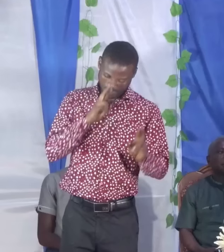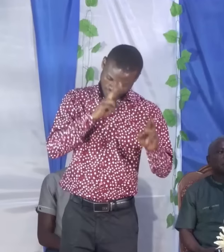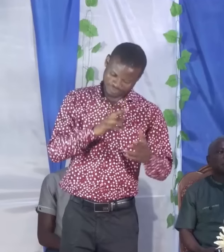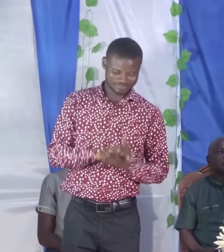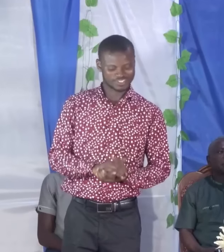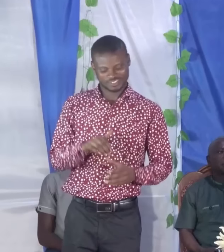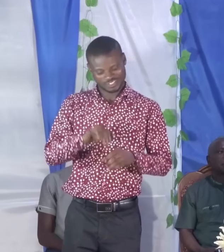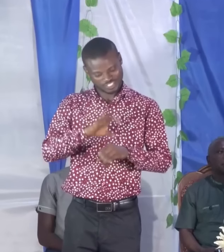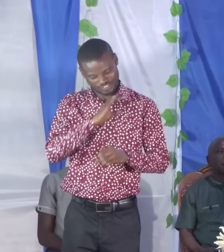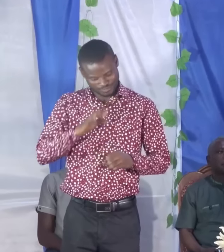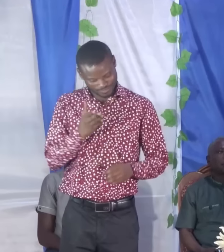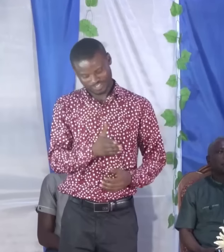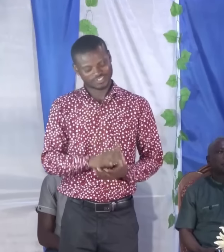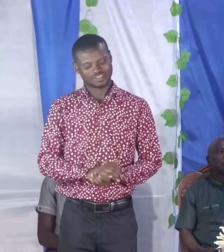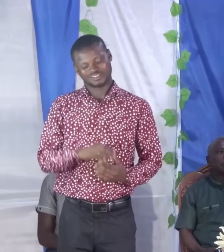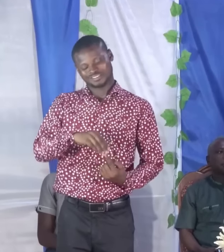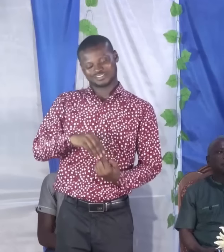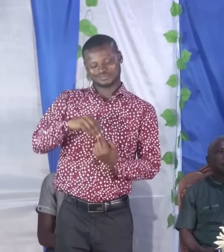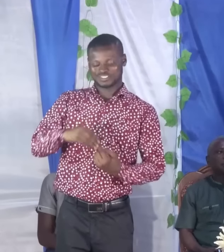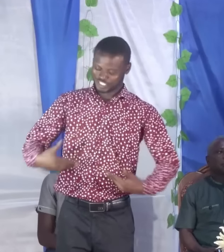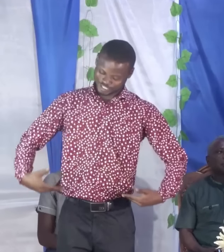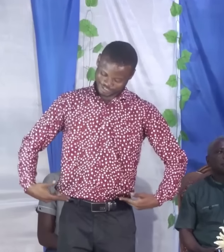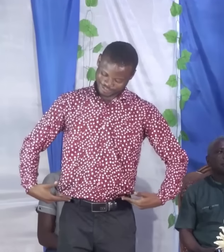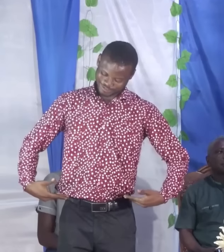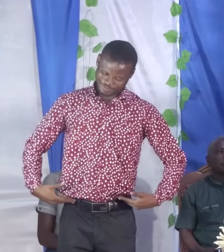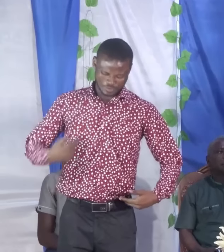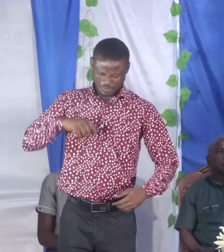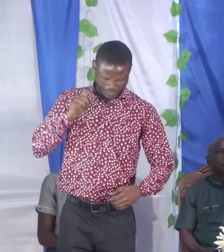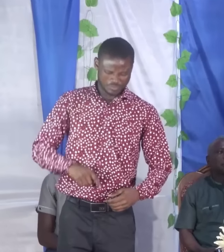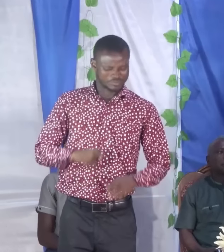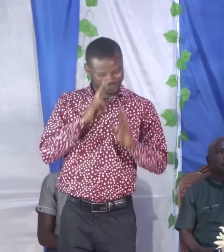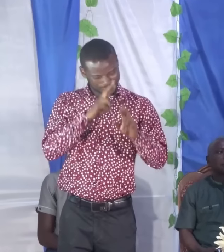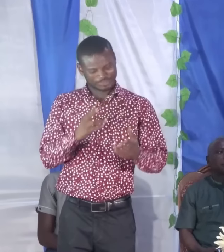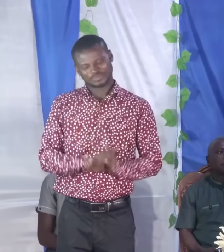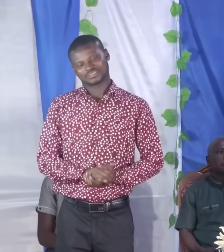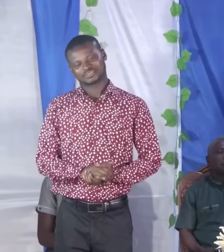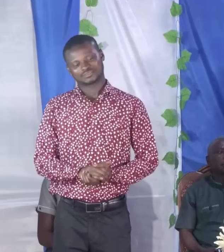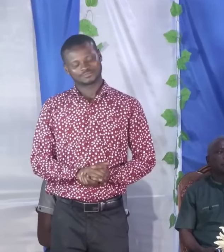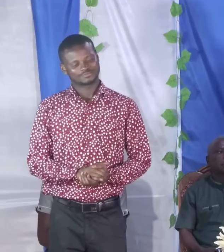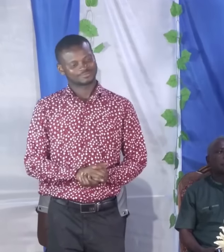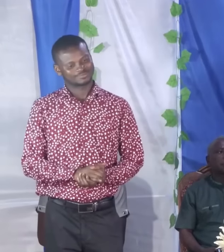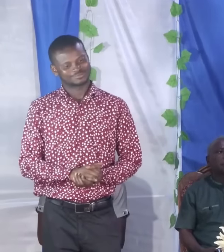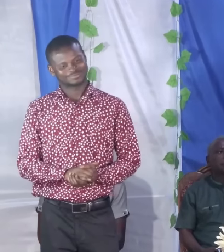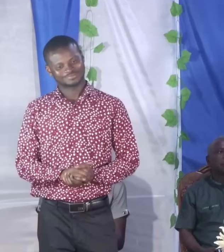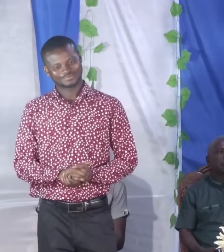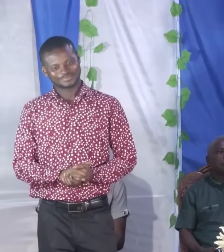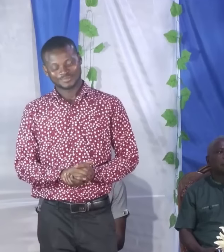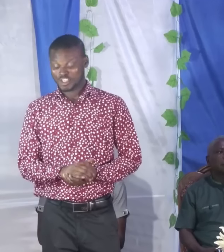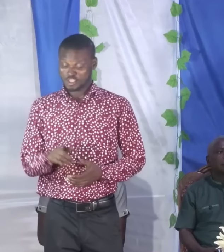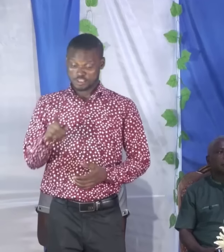Titu Nimum Rantia, Rantia Noa, Mube Gregana, eh, we deal with the dear Deb and Debano. We are carpenter, we are